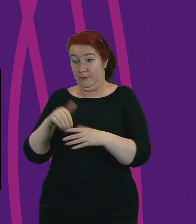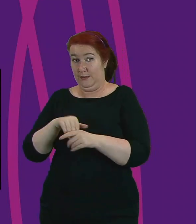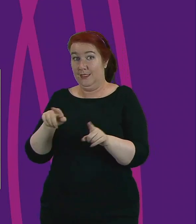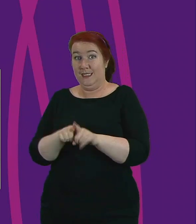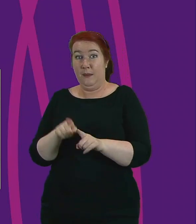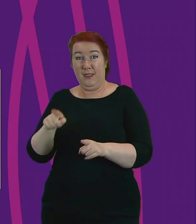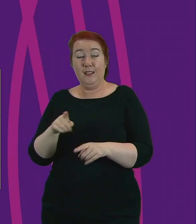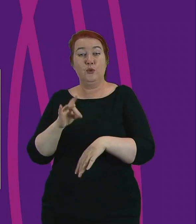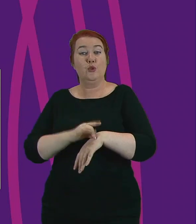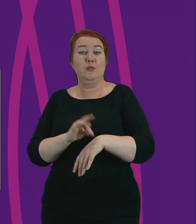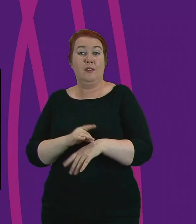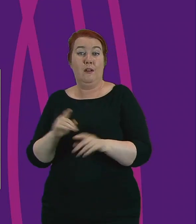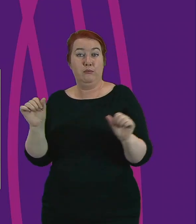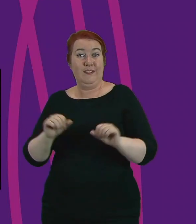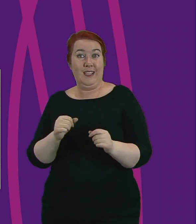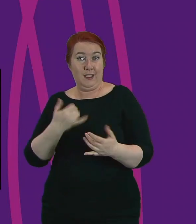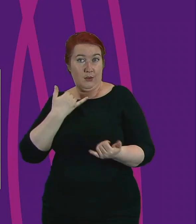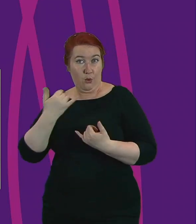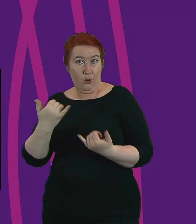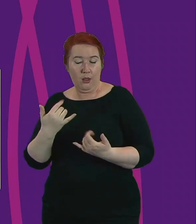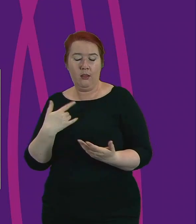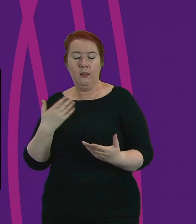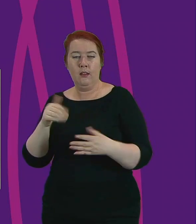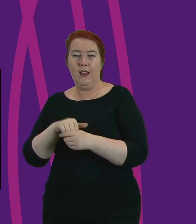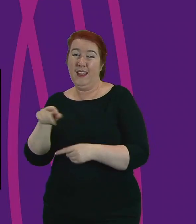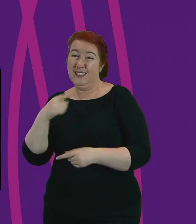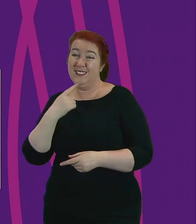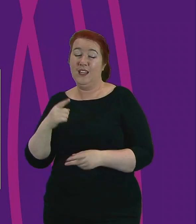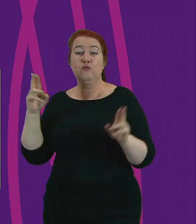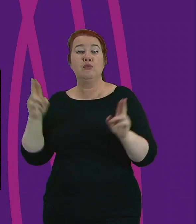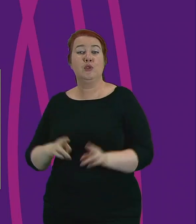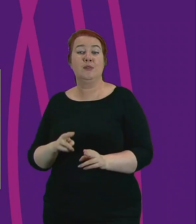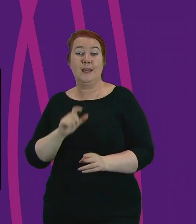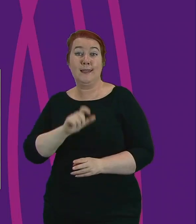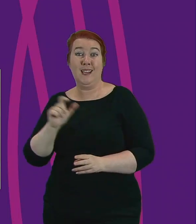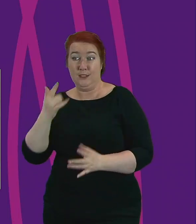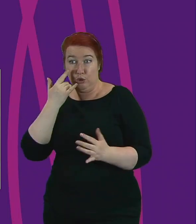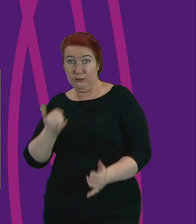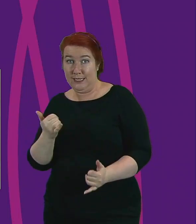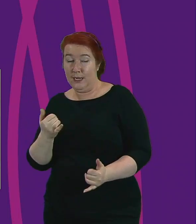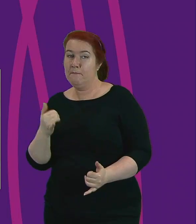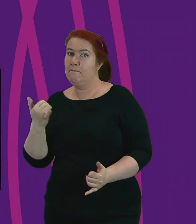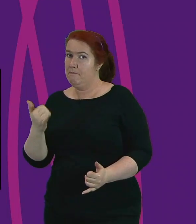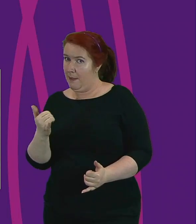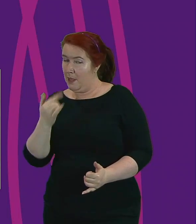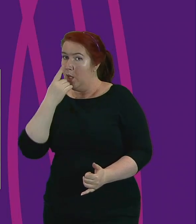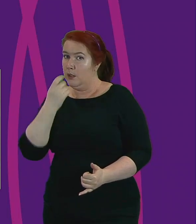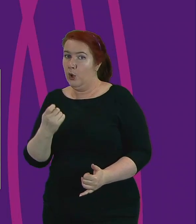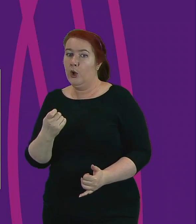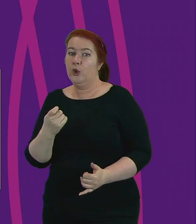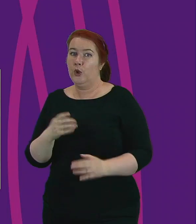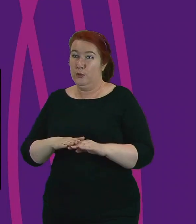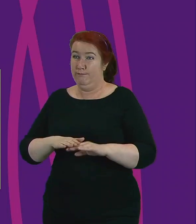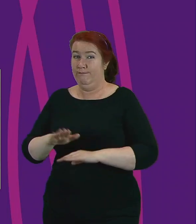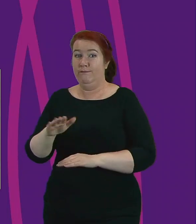Doctor briefing, and they said that the reduction in cancer screening, they fear, might result in up